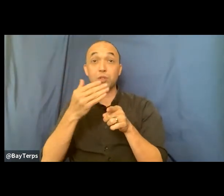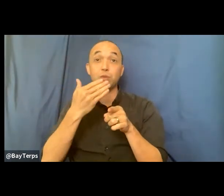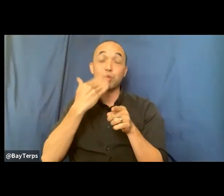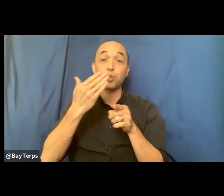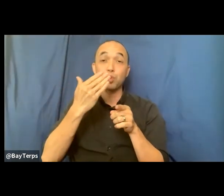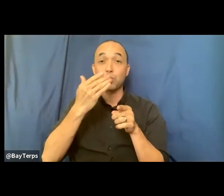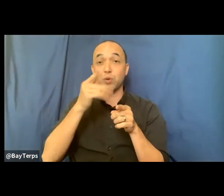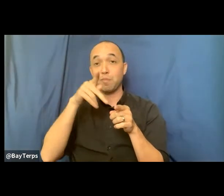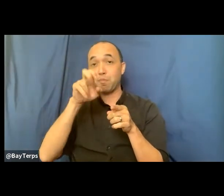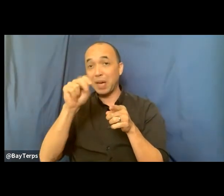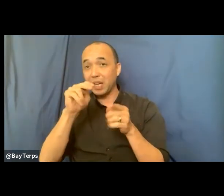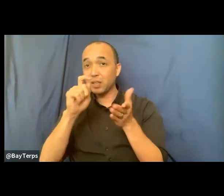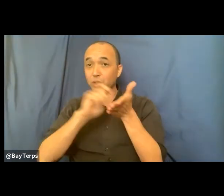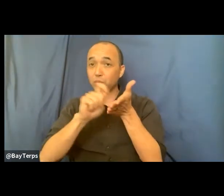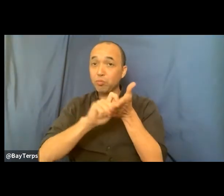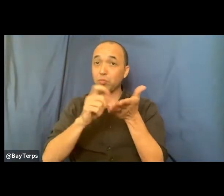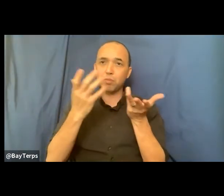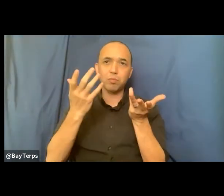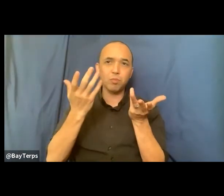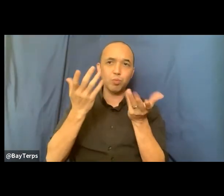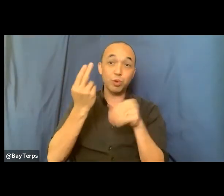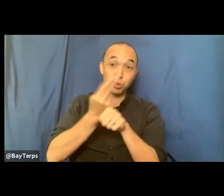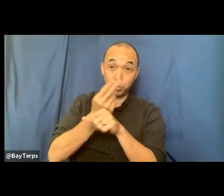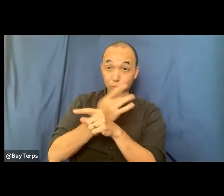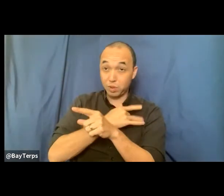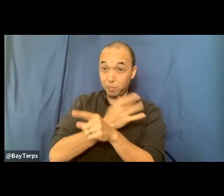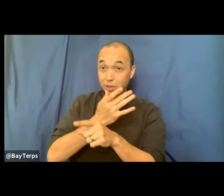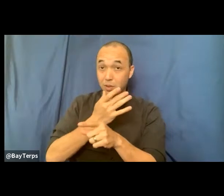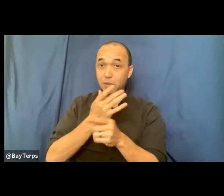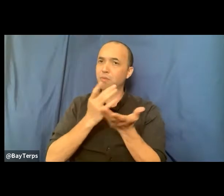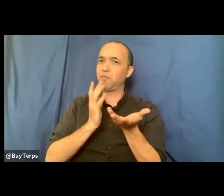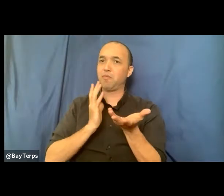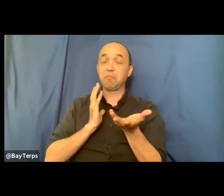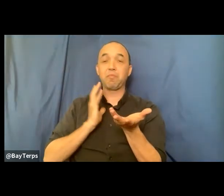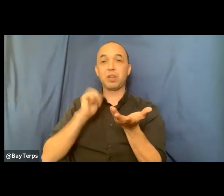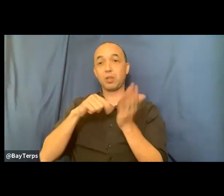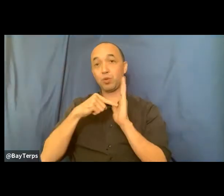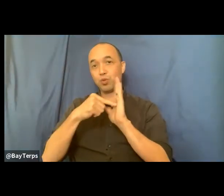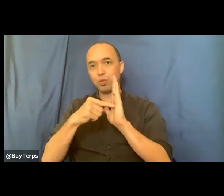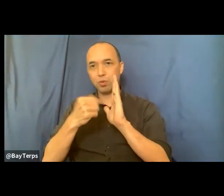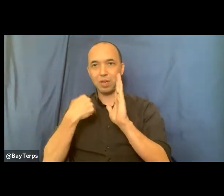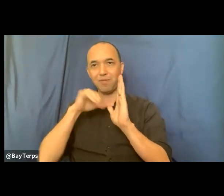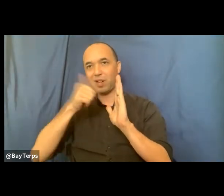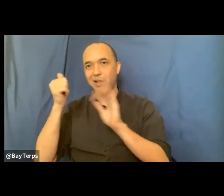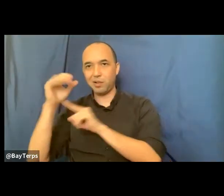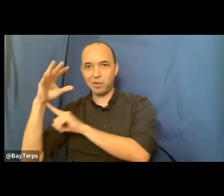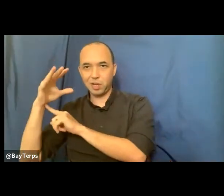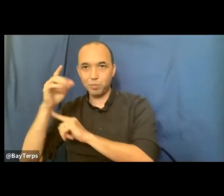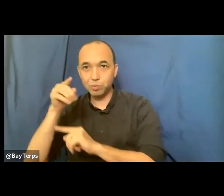So I can actually show you with another camera here really quick.